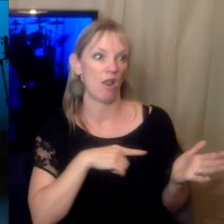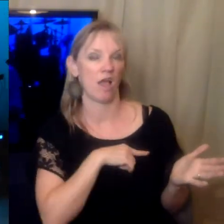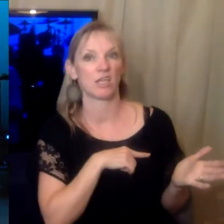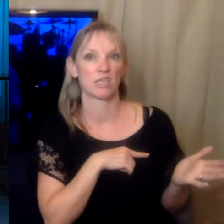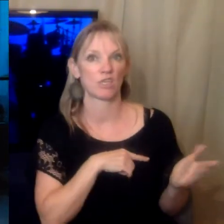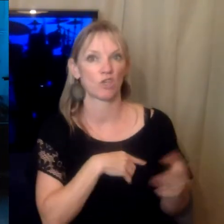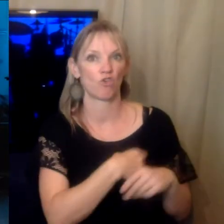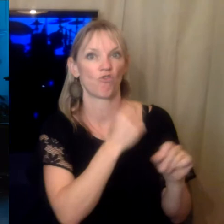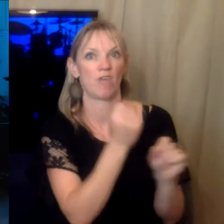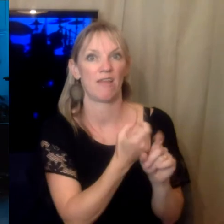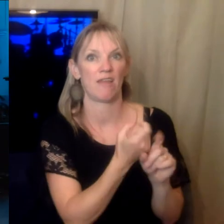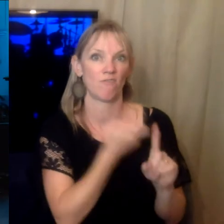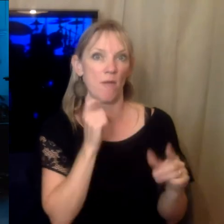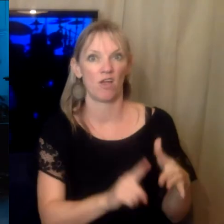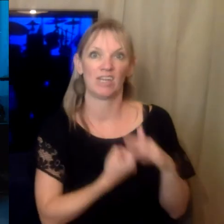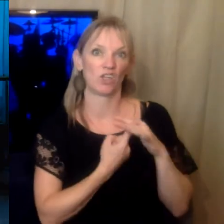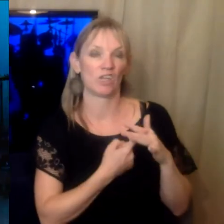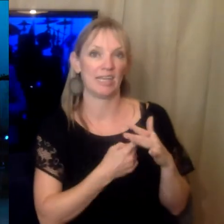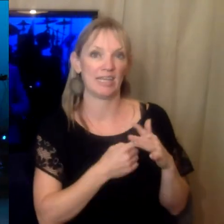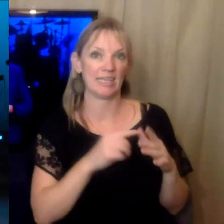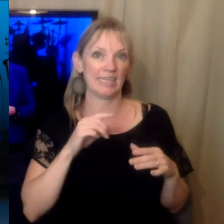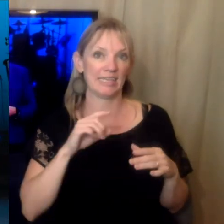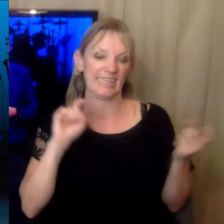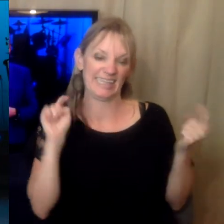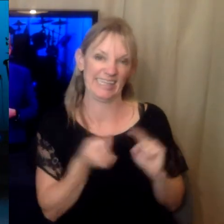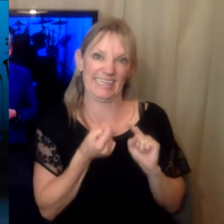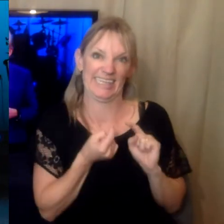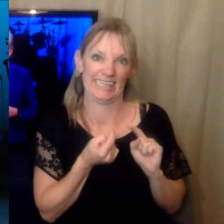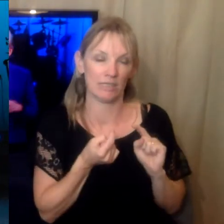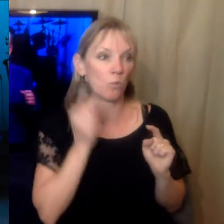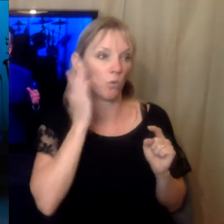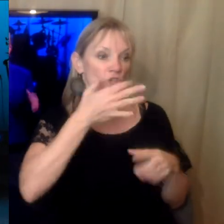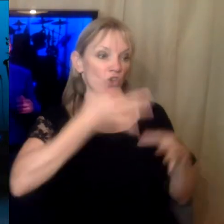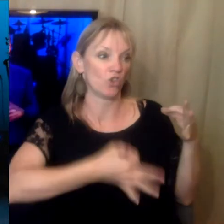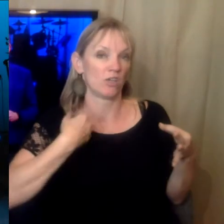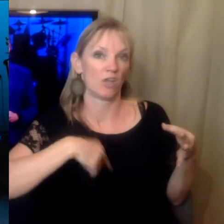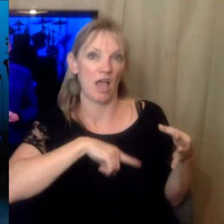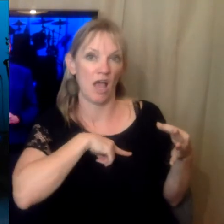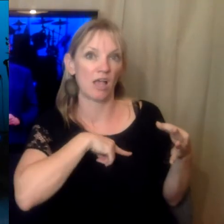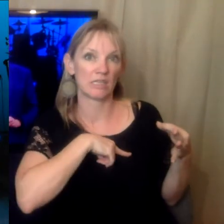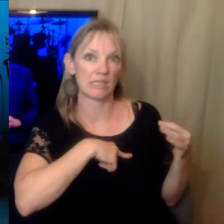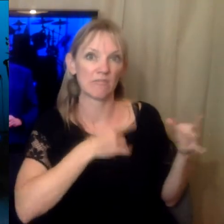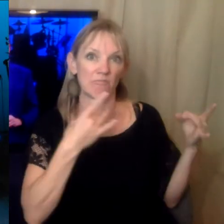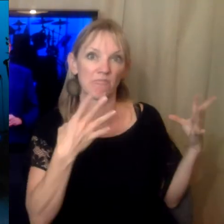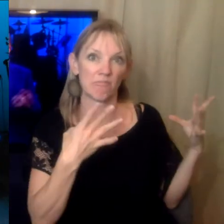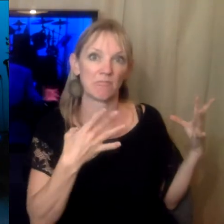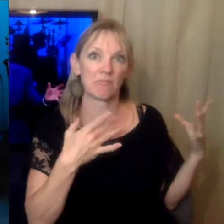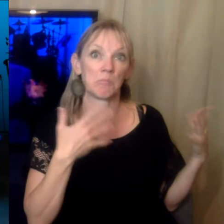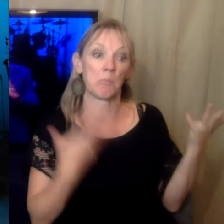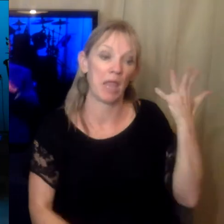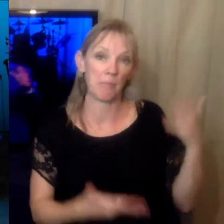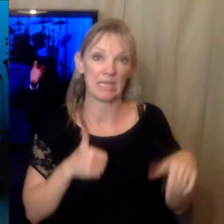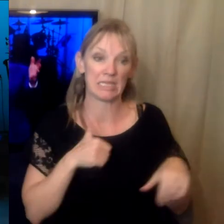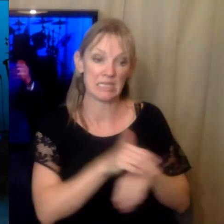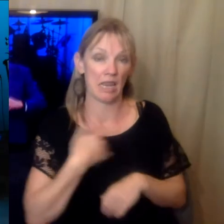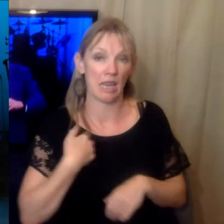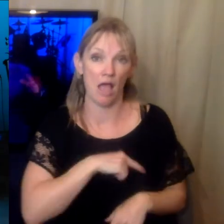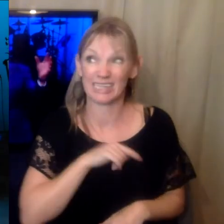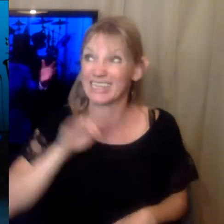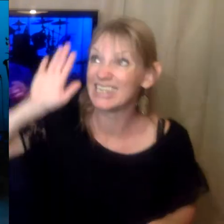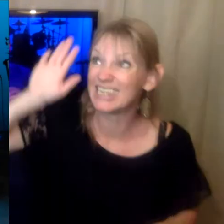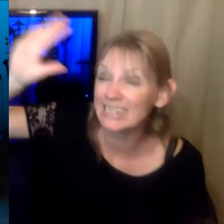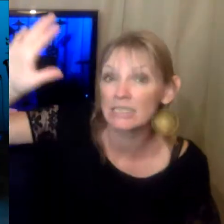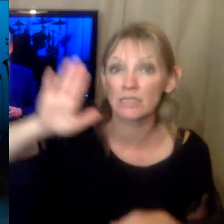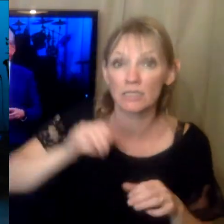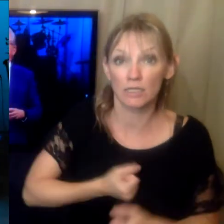original sin, and is ready to judge us, and probably harshly, and if necessary, send us, his expressions,